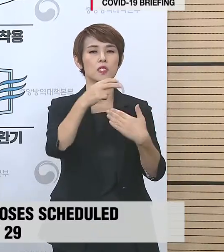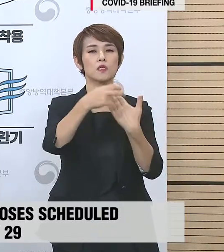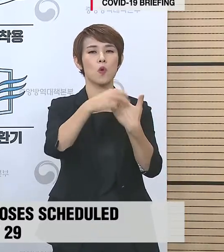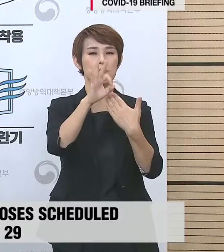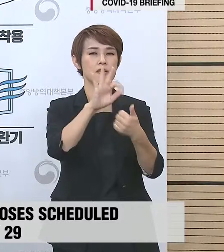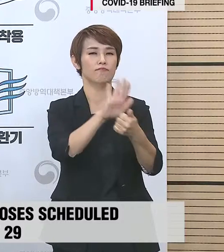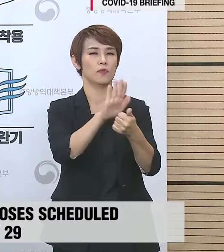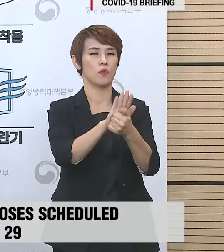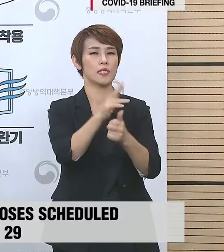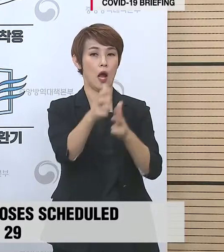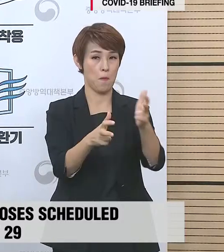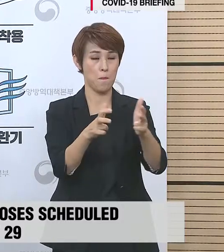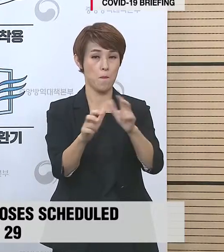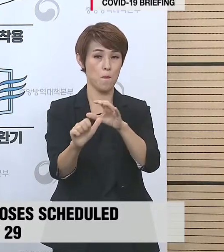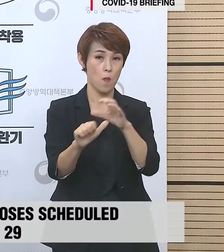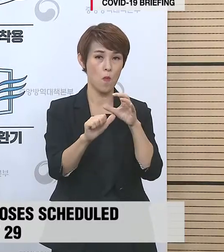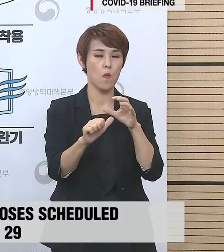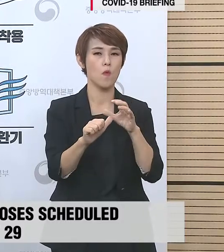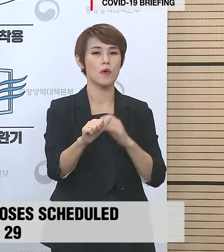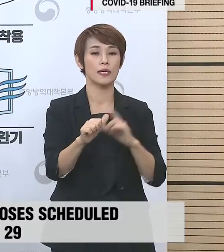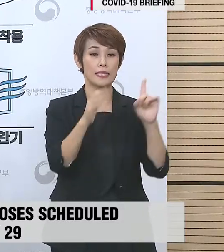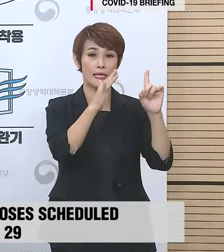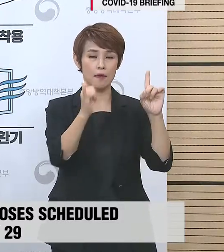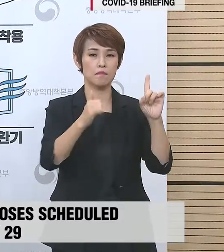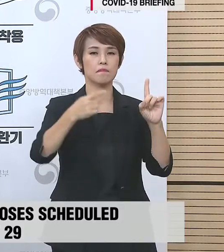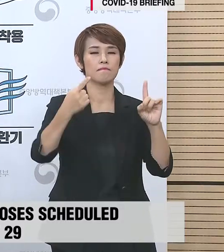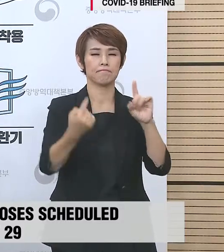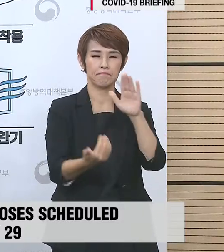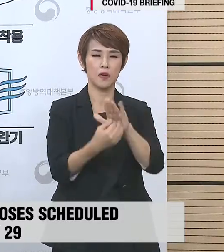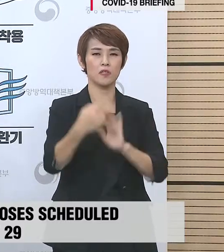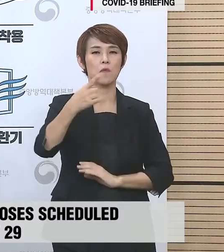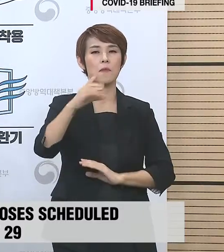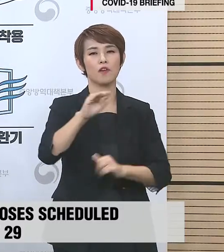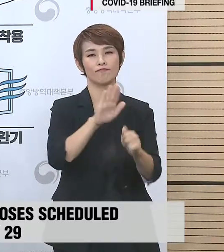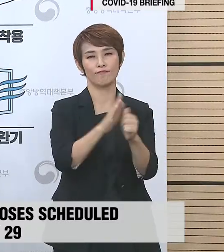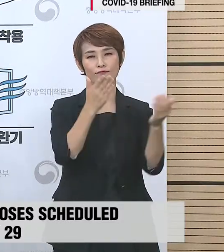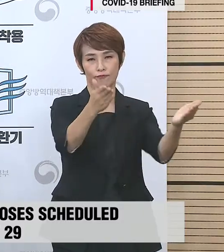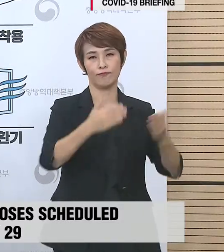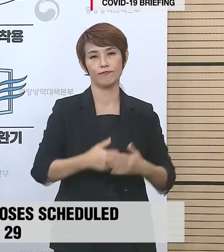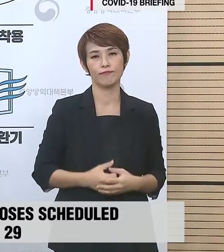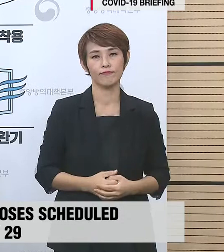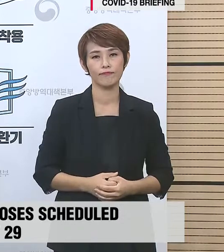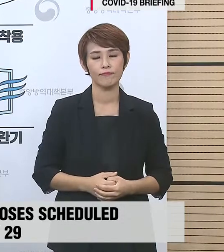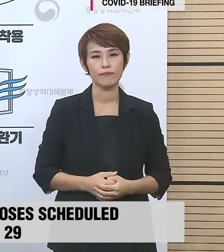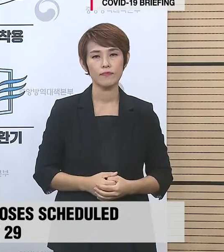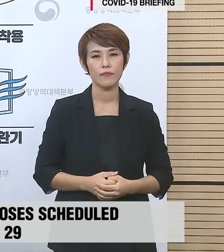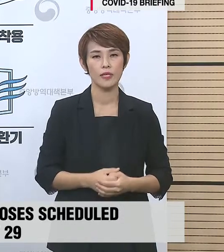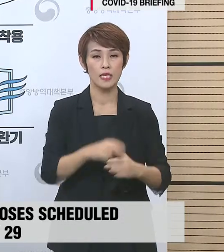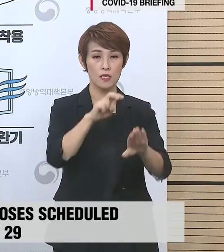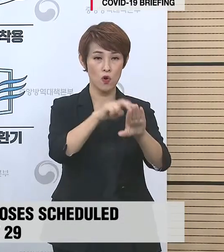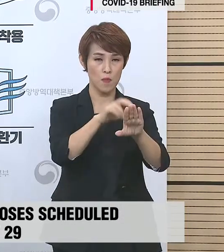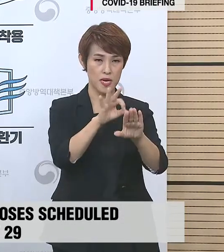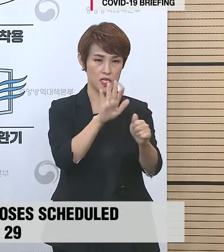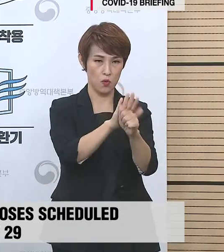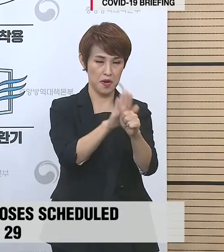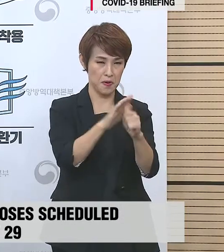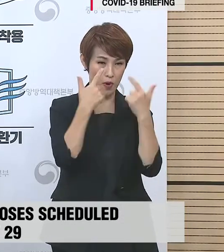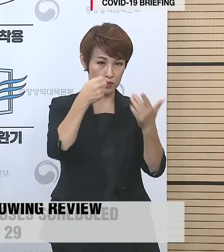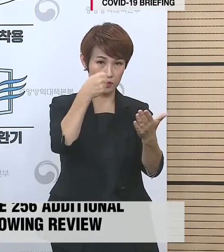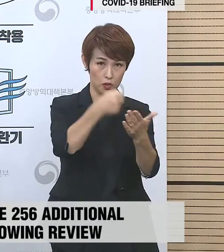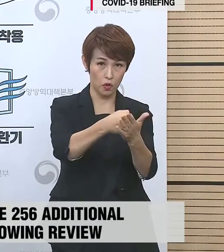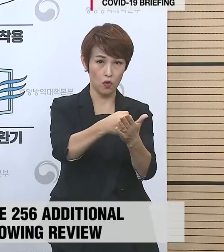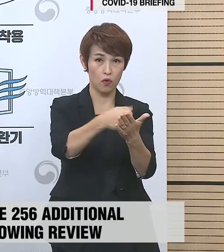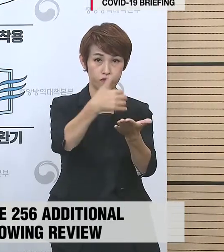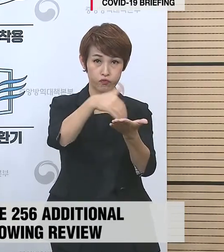assessment. And we are also providing up to 10 million Korean won for specific cases that are